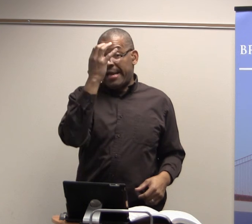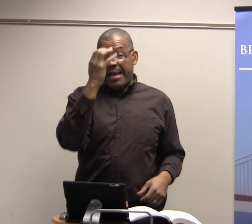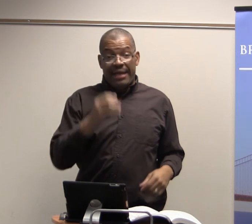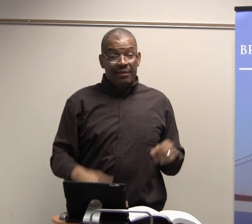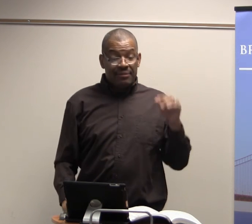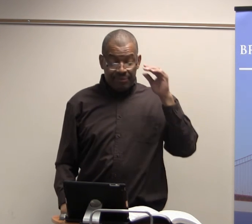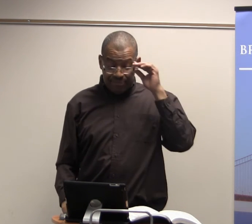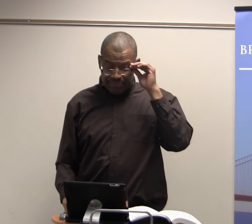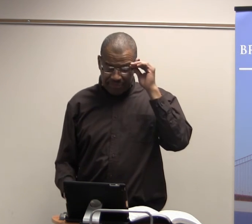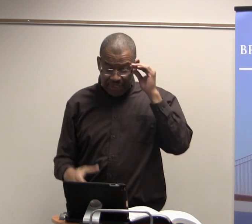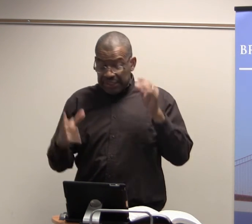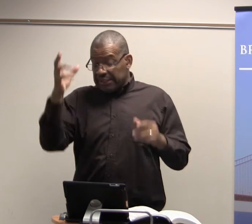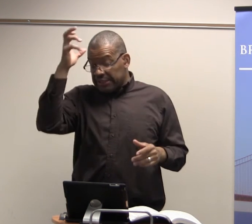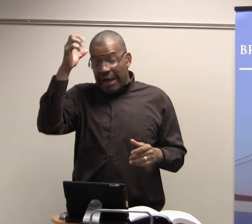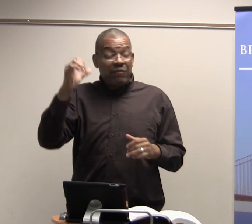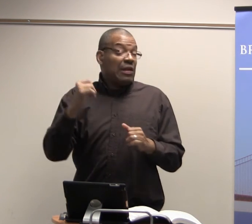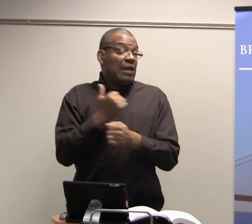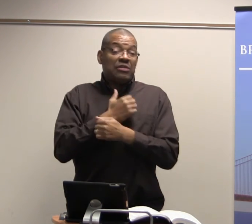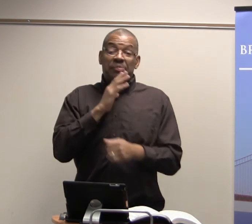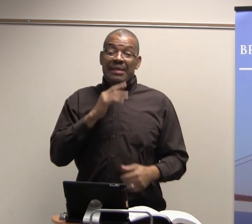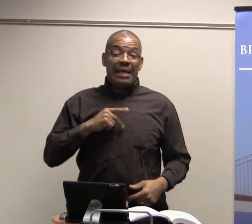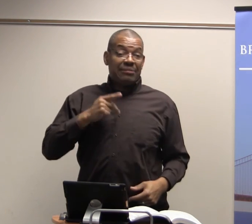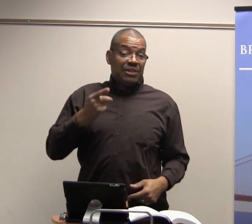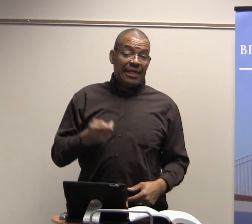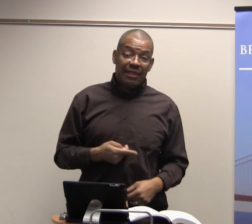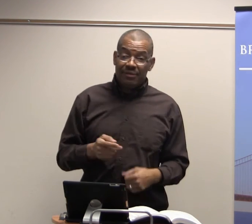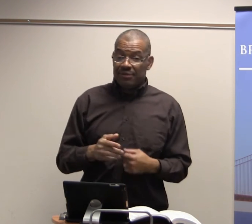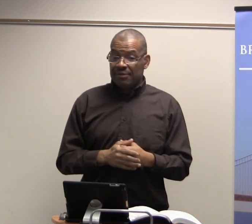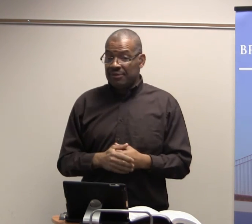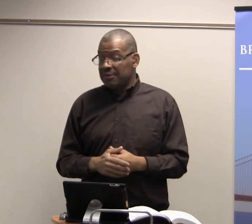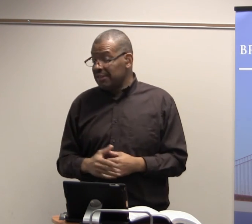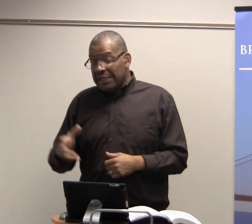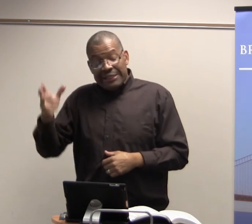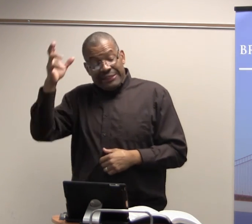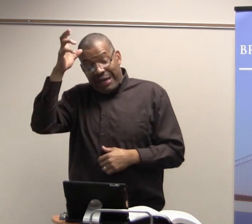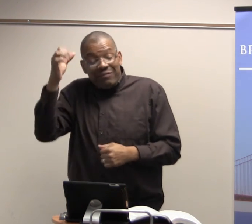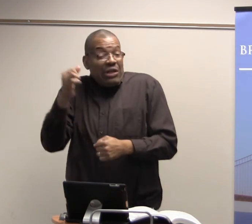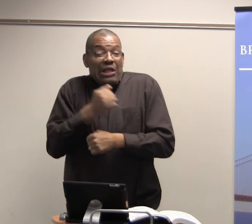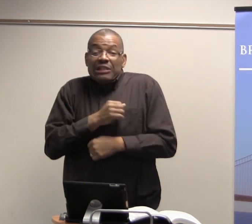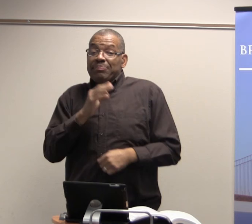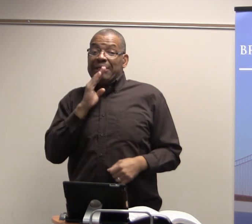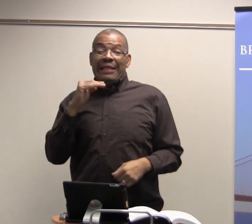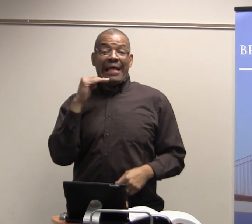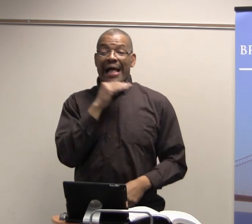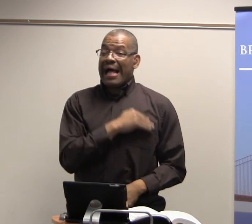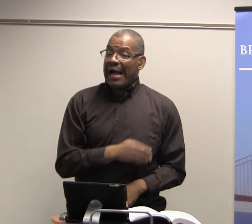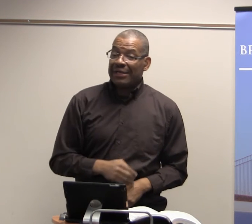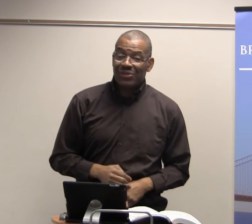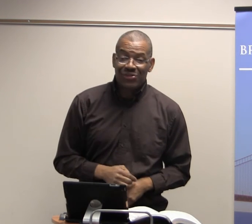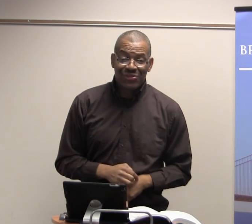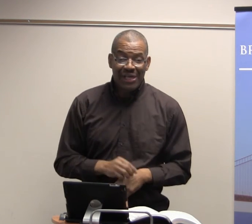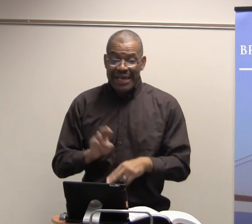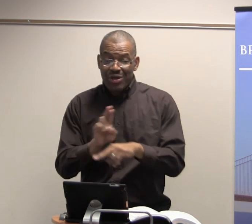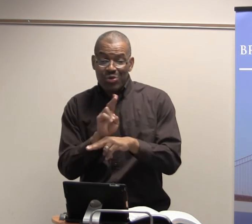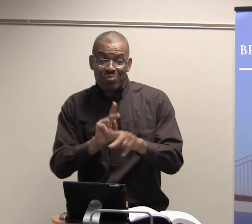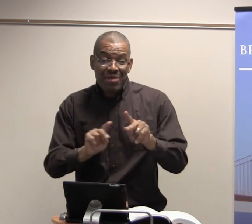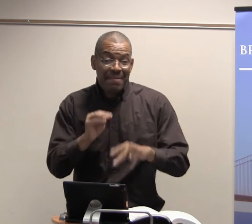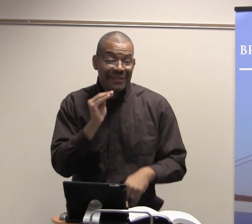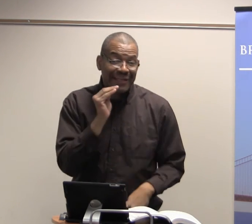mad. Devil loves to be upset. Devil loves to be lying. He uses people's